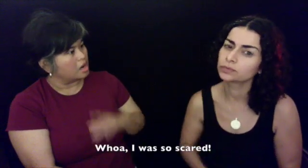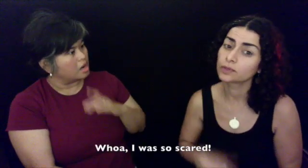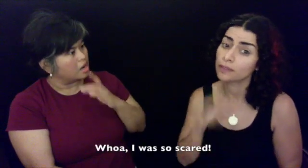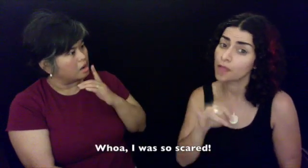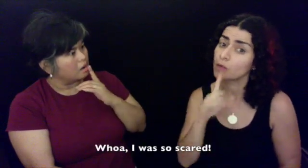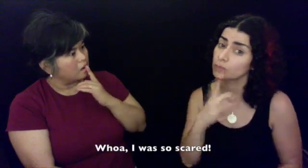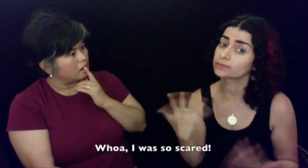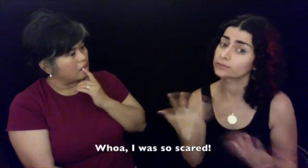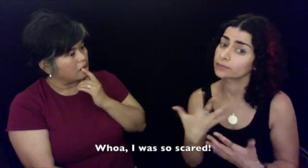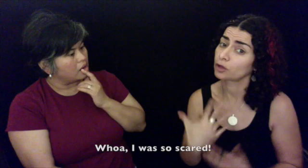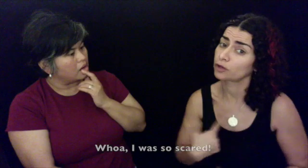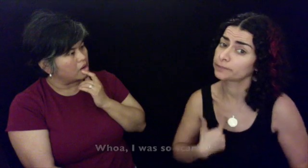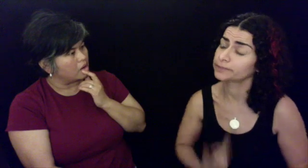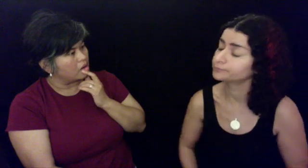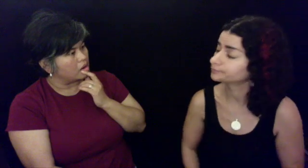Whoa, I was scared.